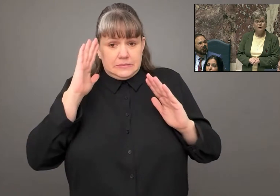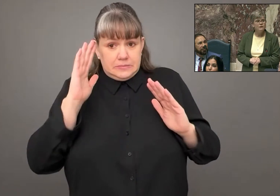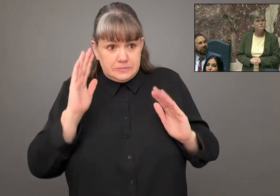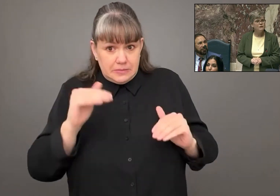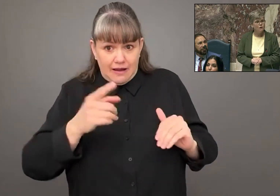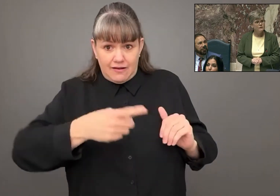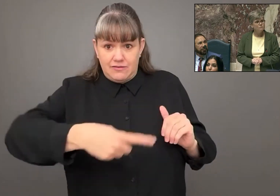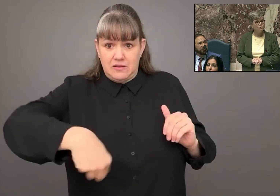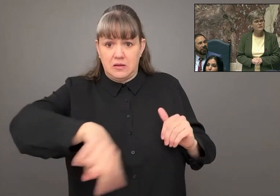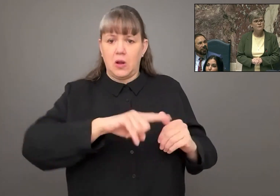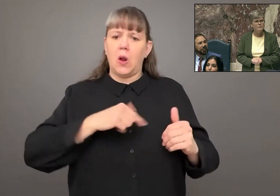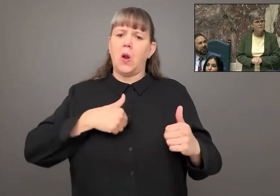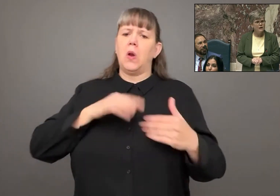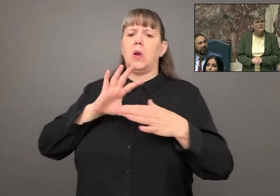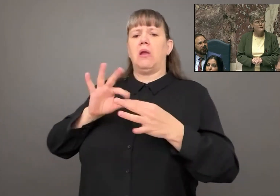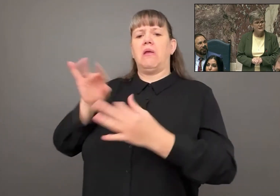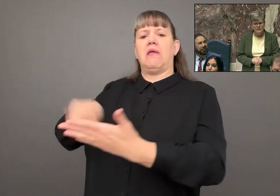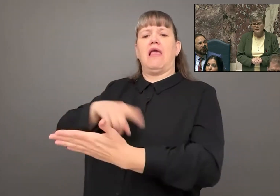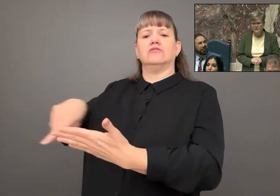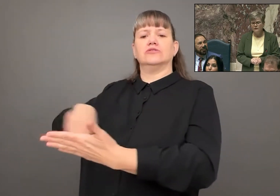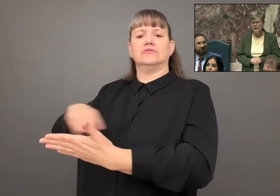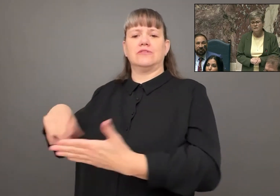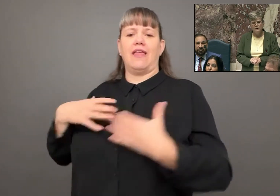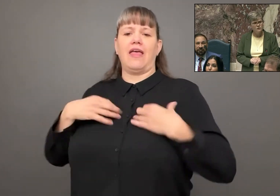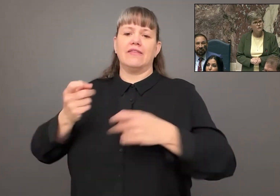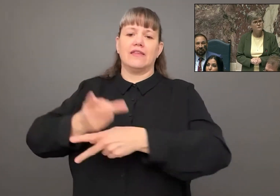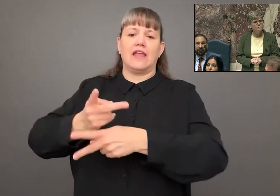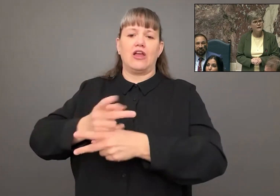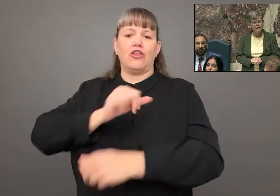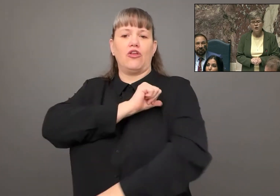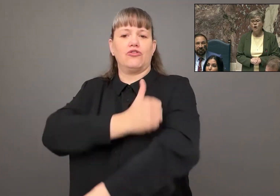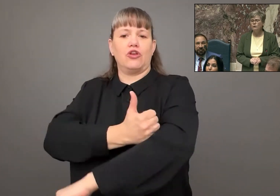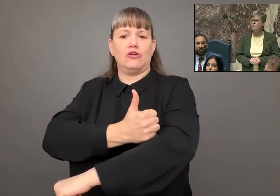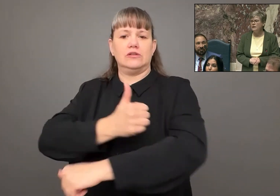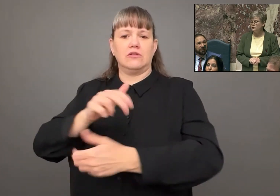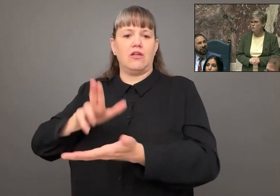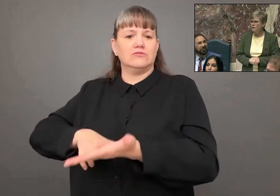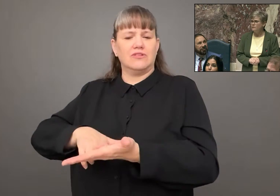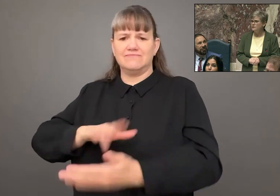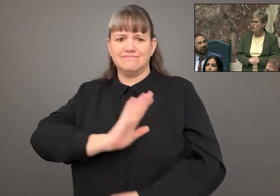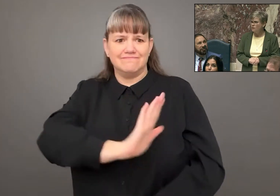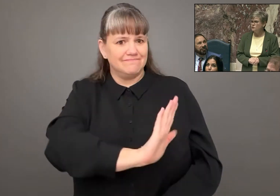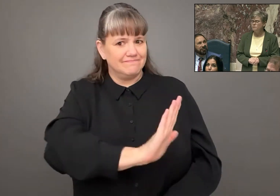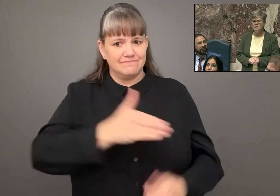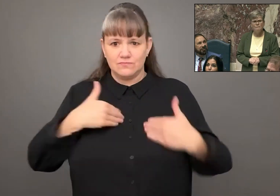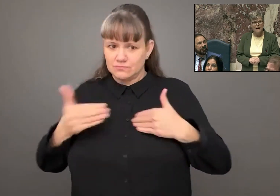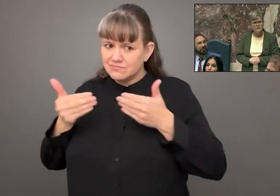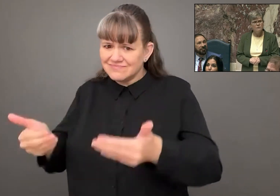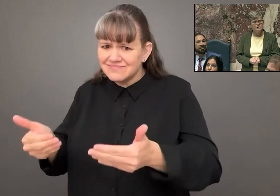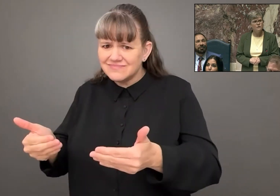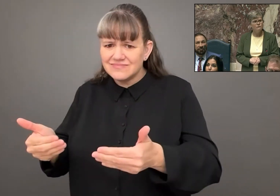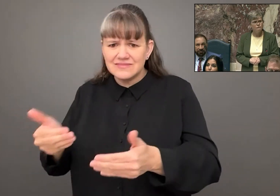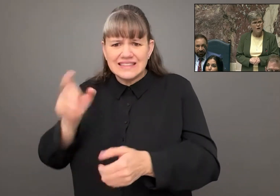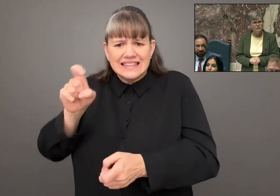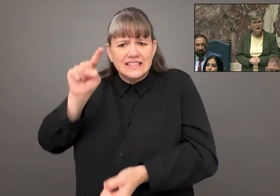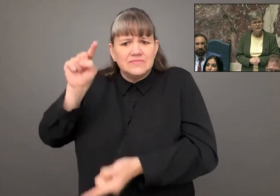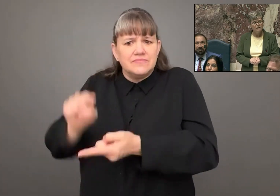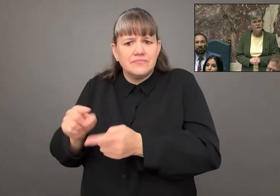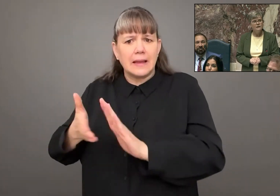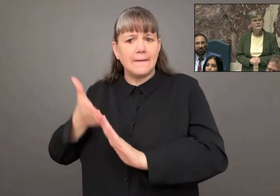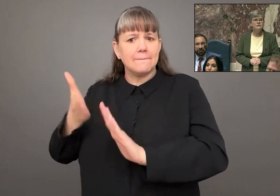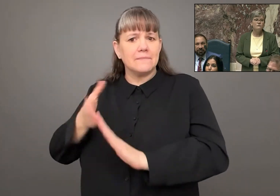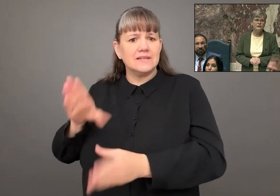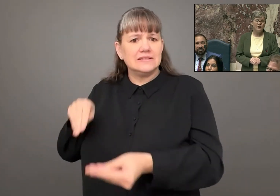those because we know it's important to minimize unnecessary administrative spending. We're going to make sure that dollars are being maximized on the front